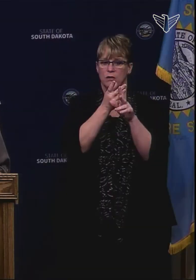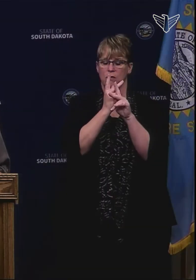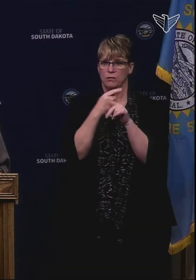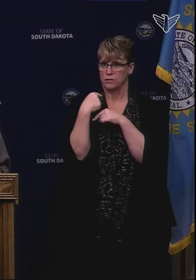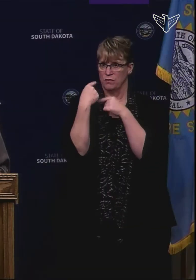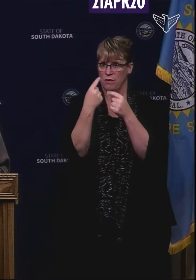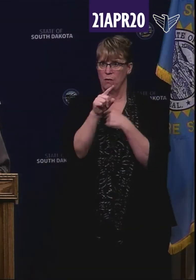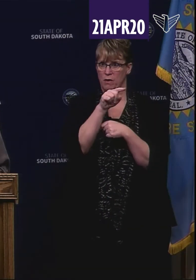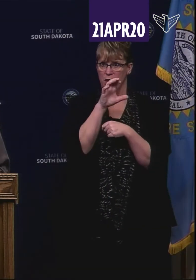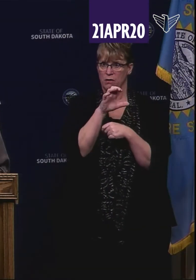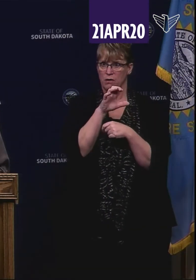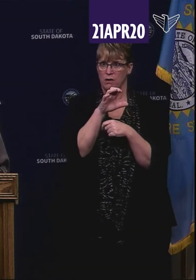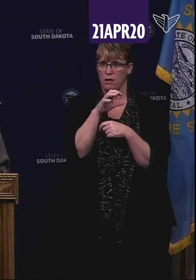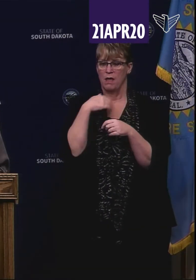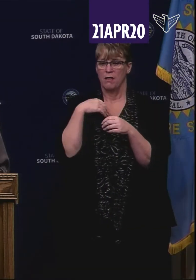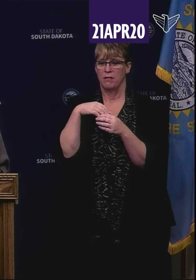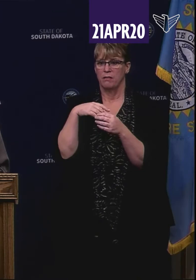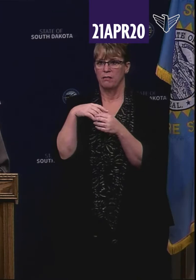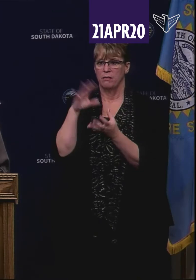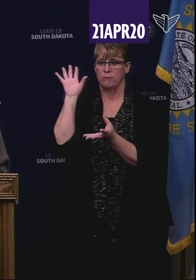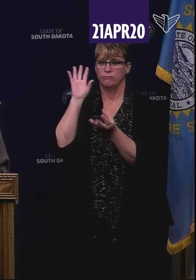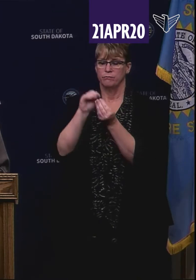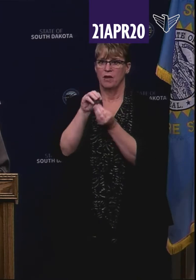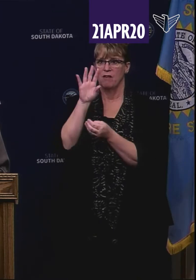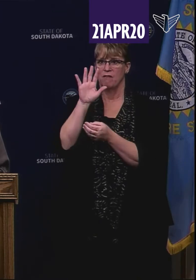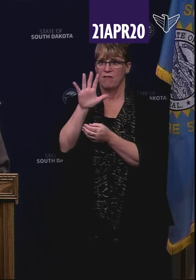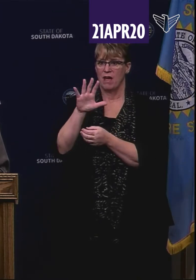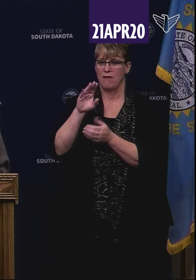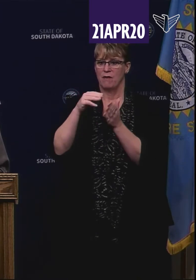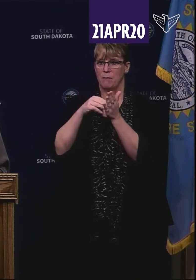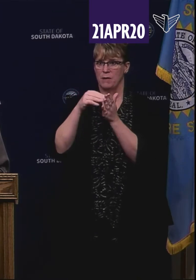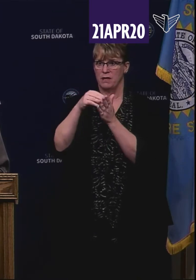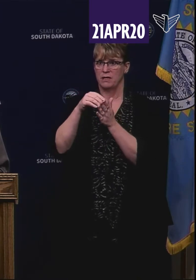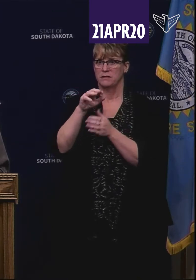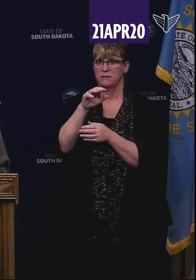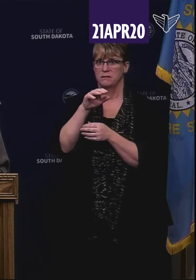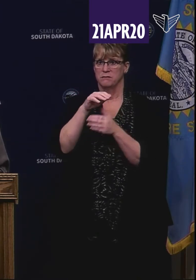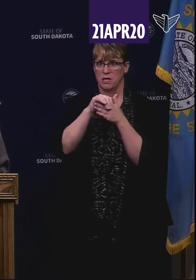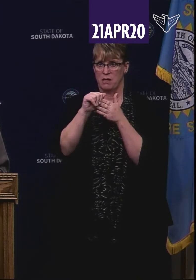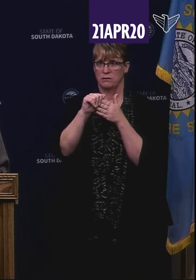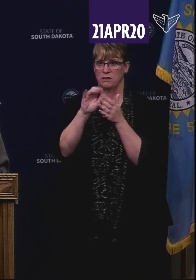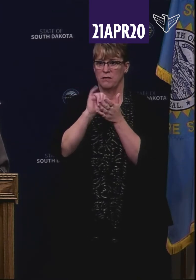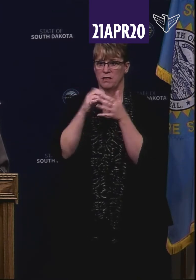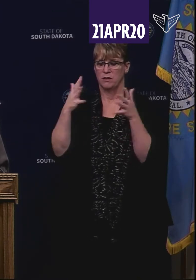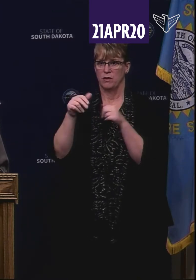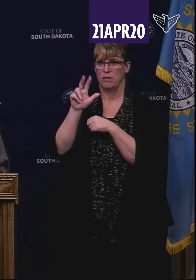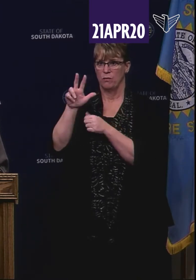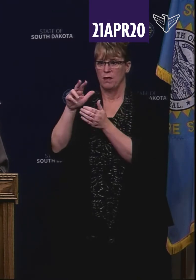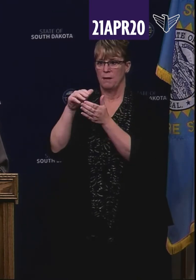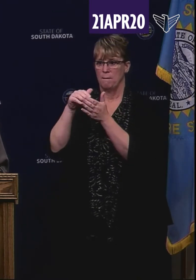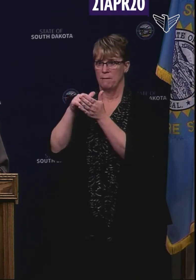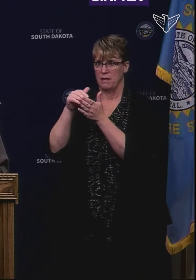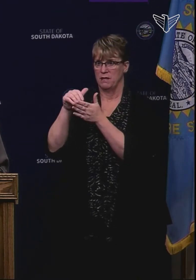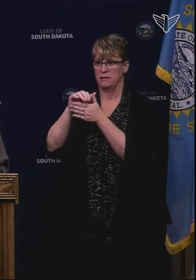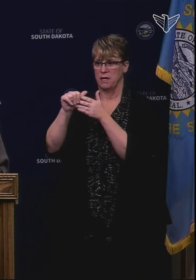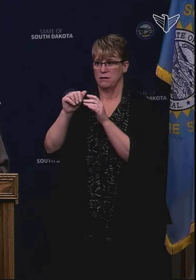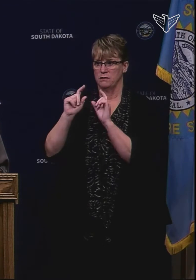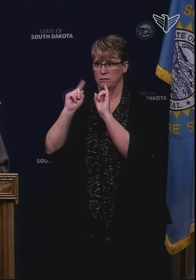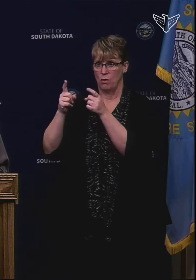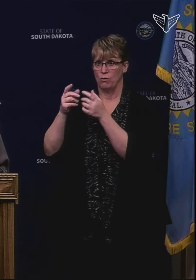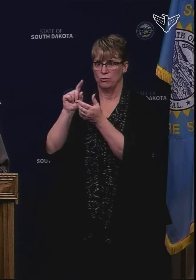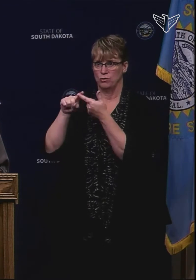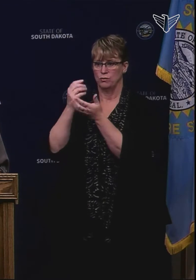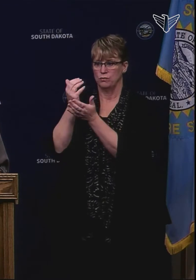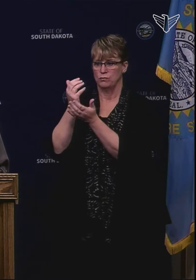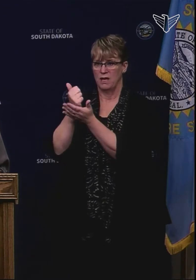distributed $3 million so far. She says the program has processed nearly 100 loans, with another $2 million on